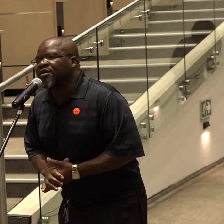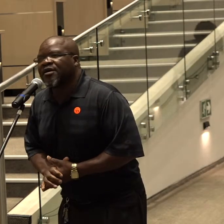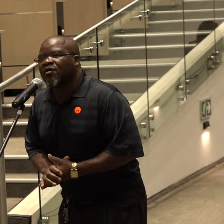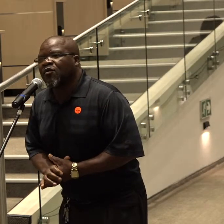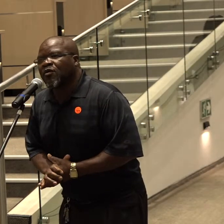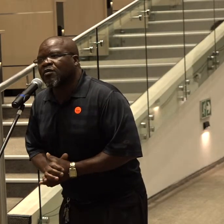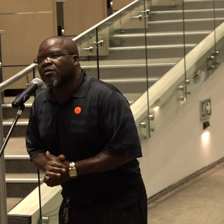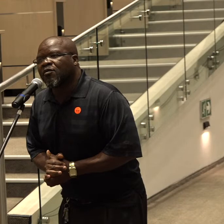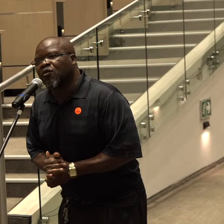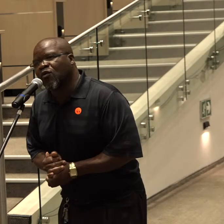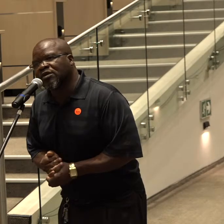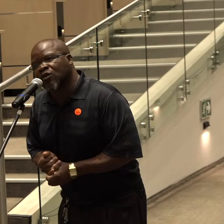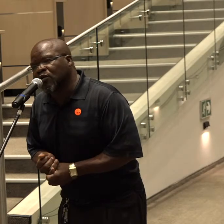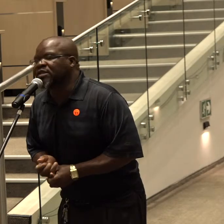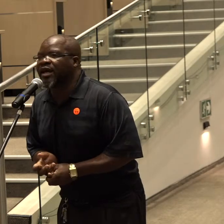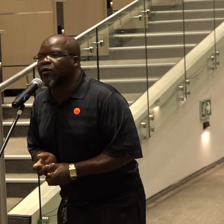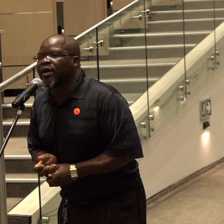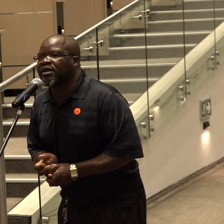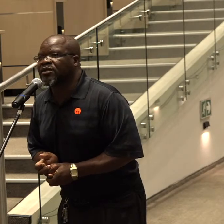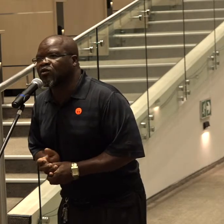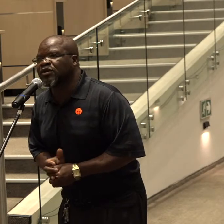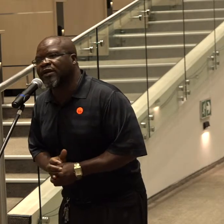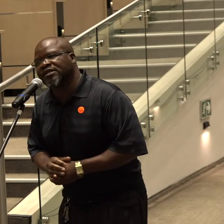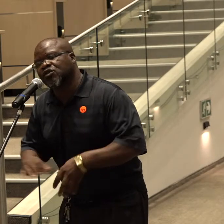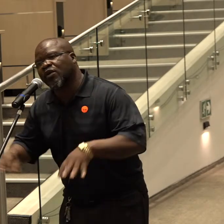protein foreign